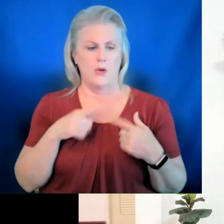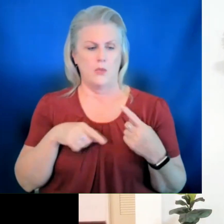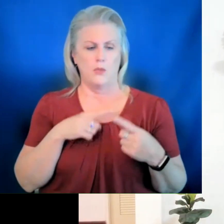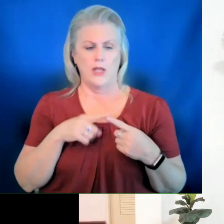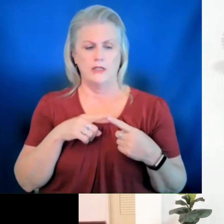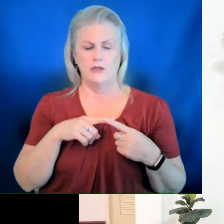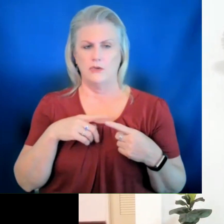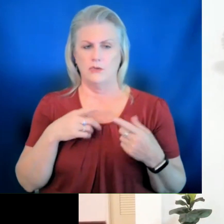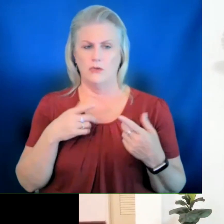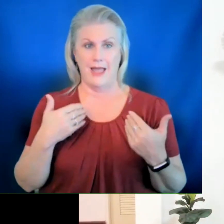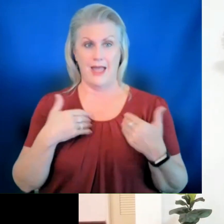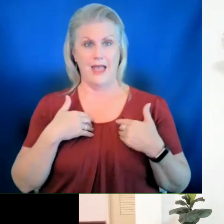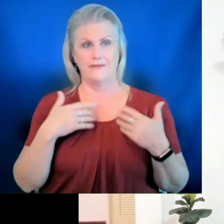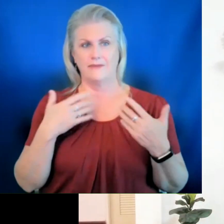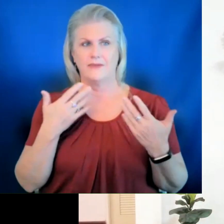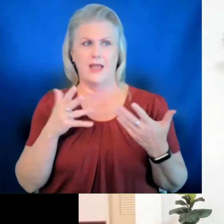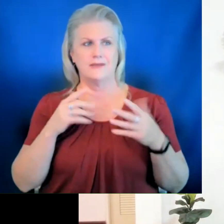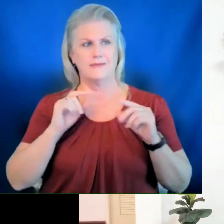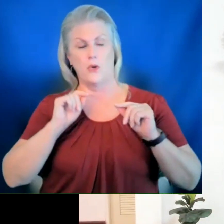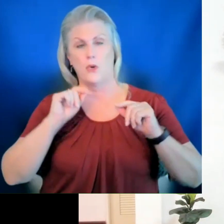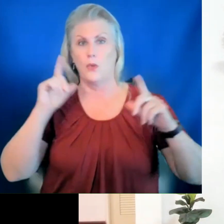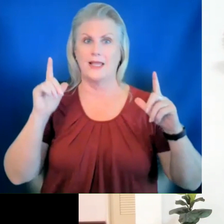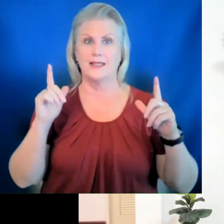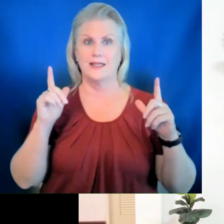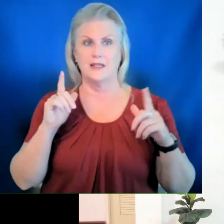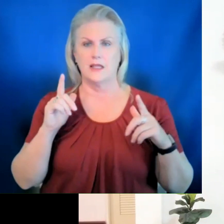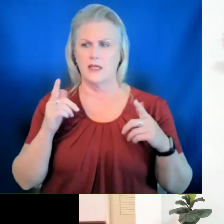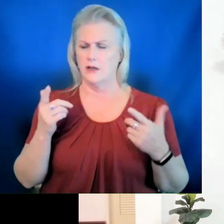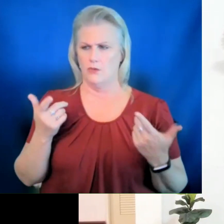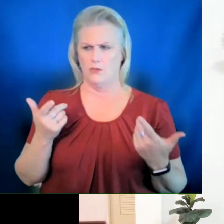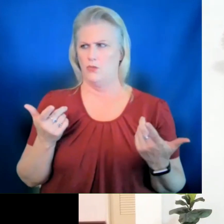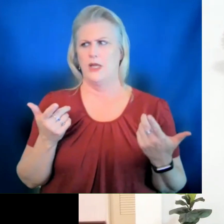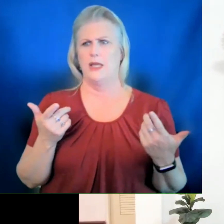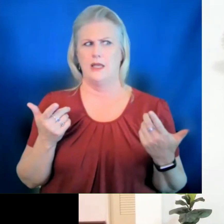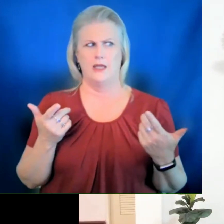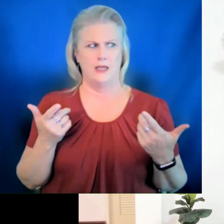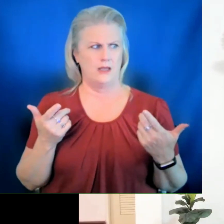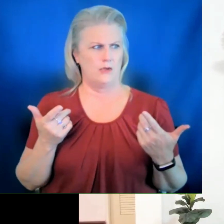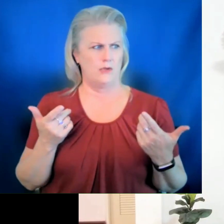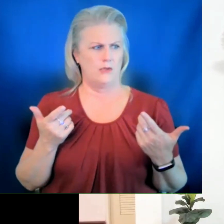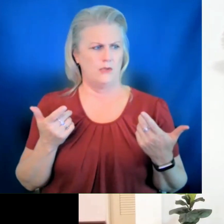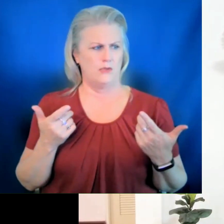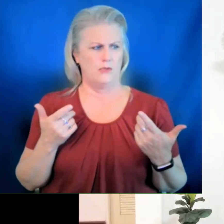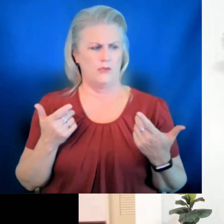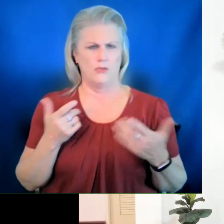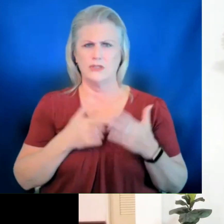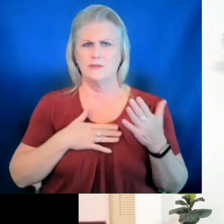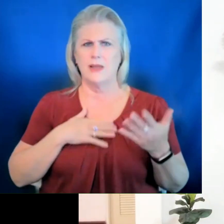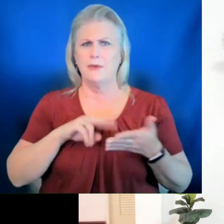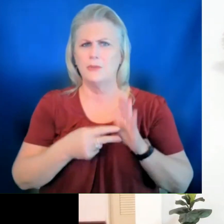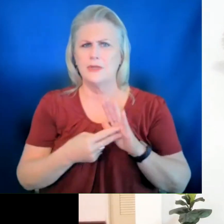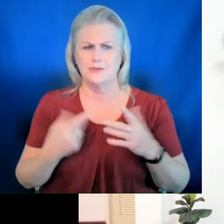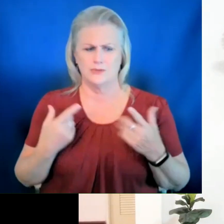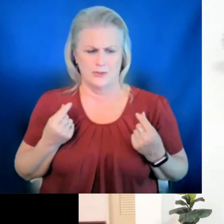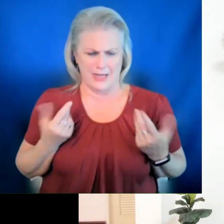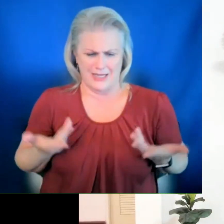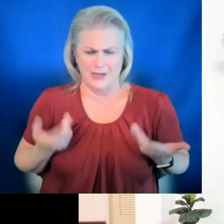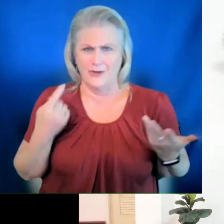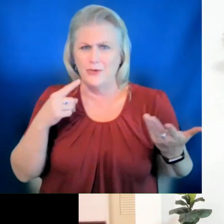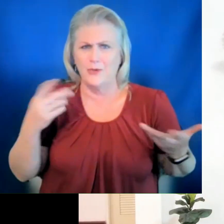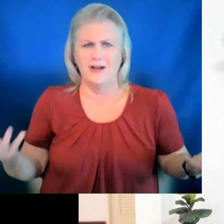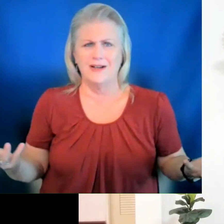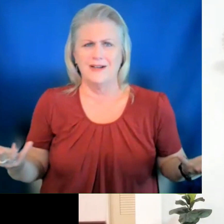this awakening where you're like, who am I? What am I here to do? What's going